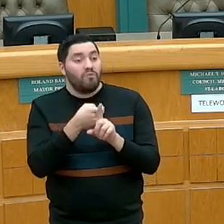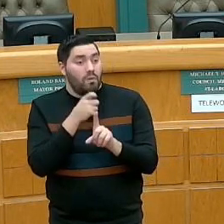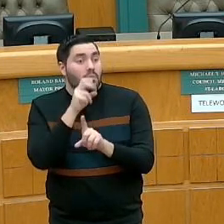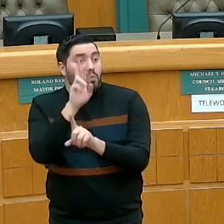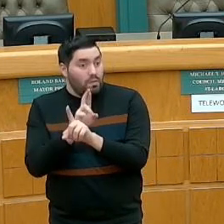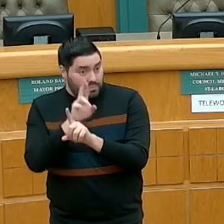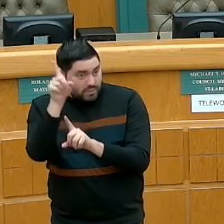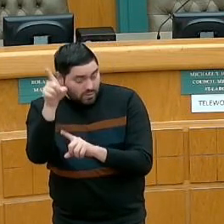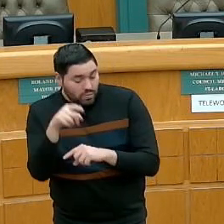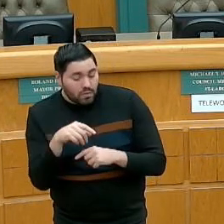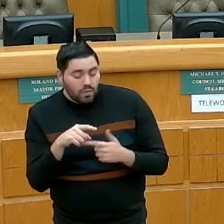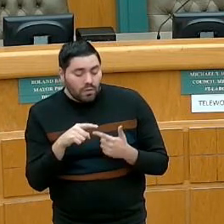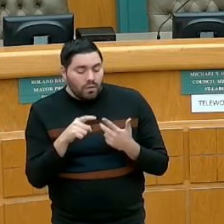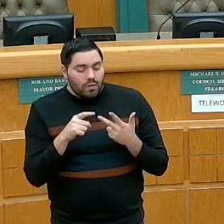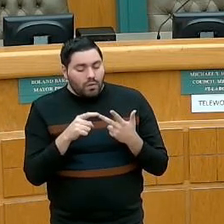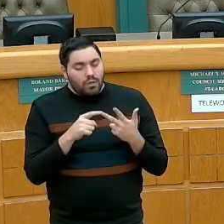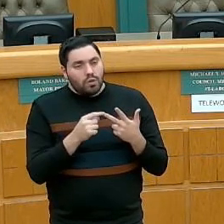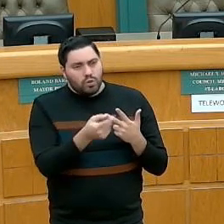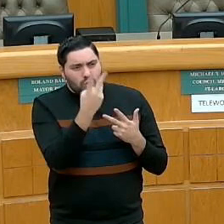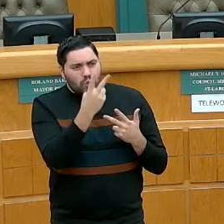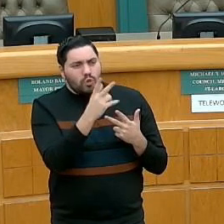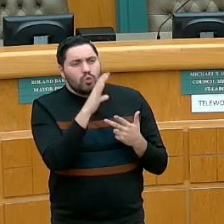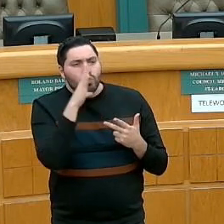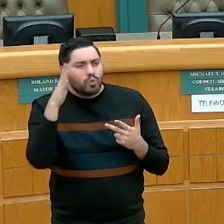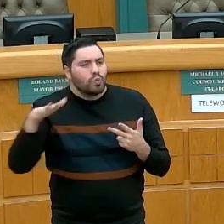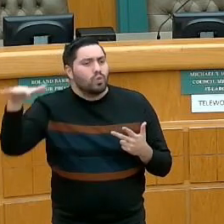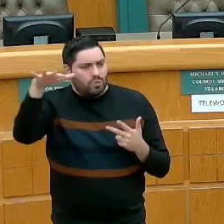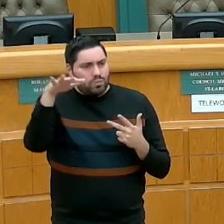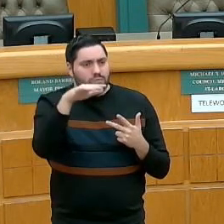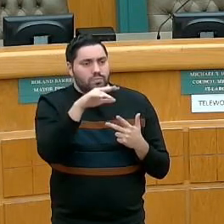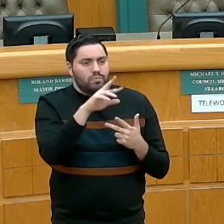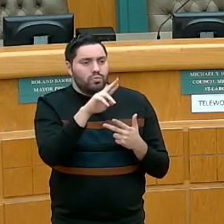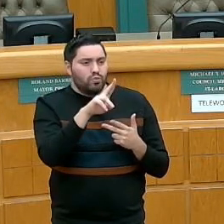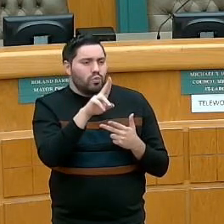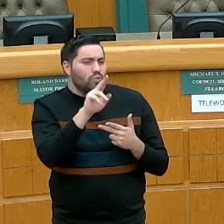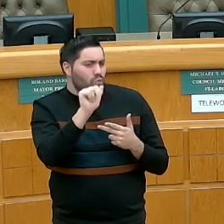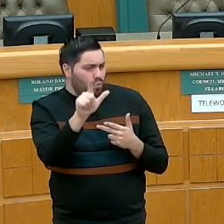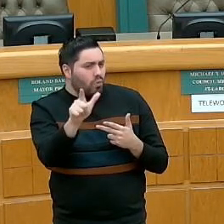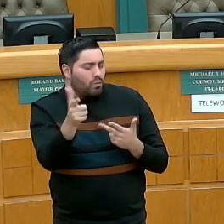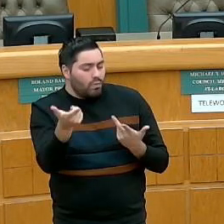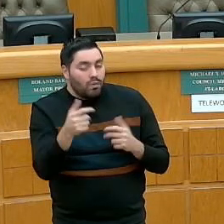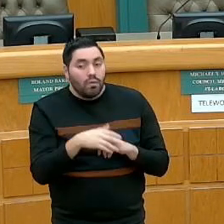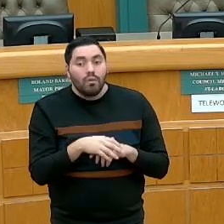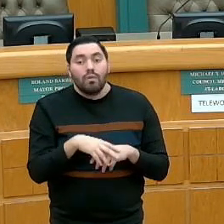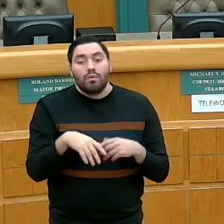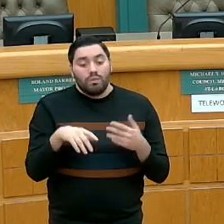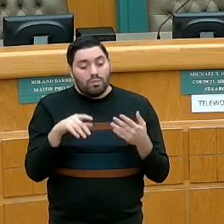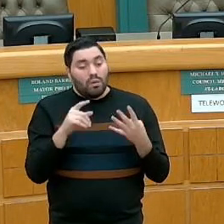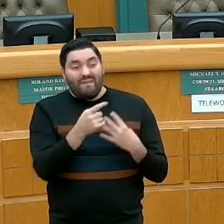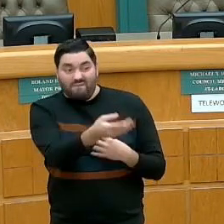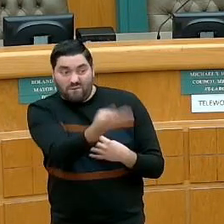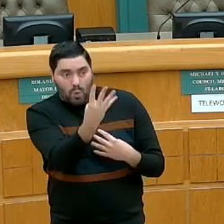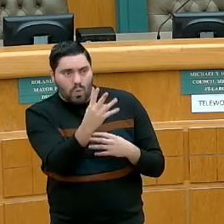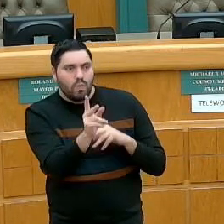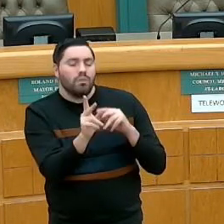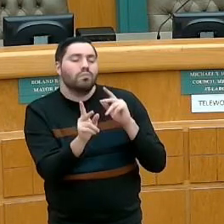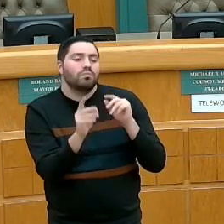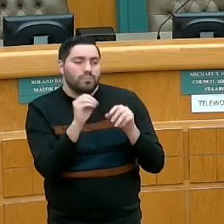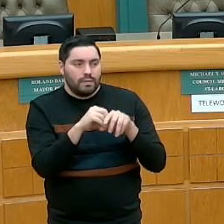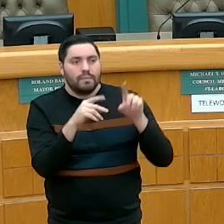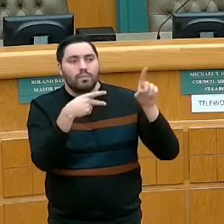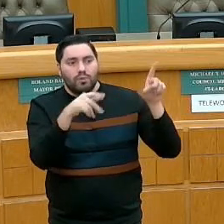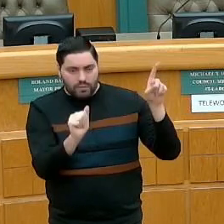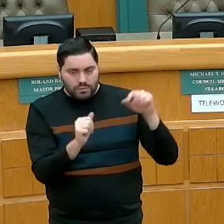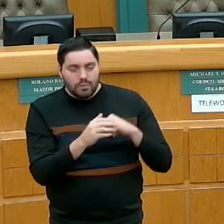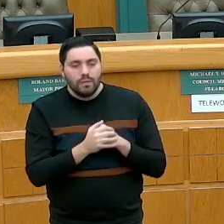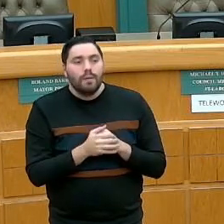There's 2 now in rural unincorporated Nueces County, and 4 in Port Aransas. And then finally,